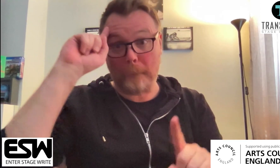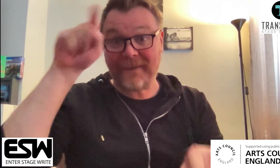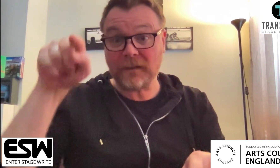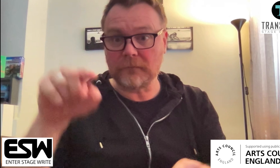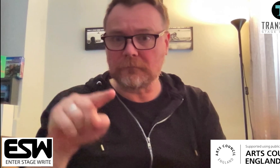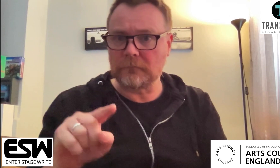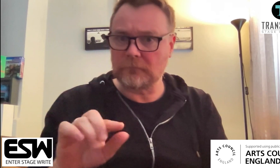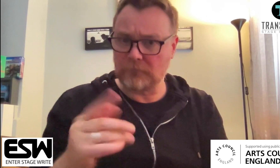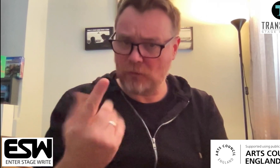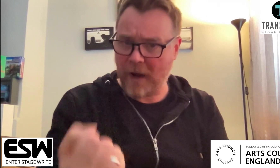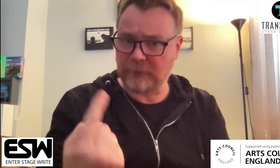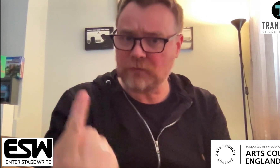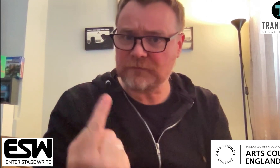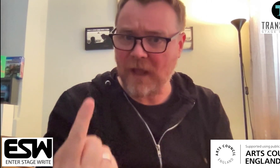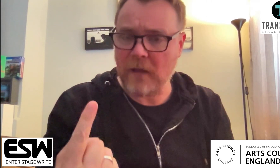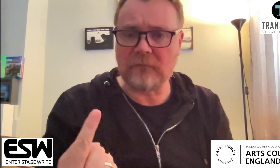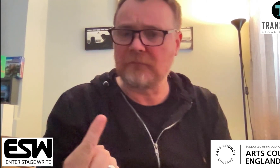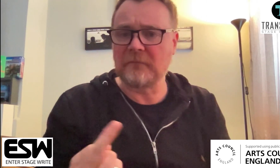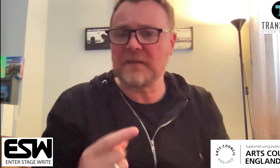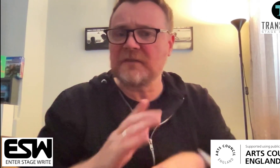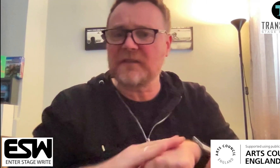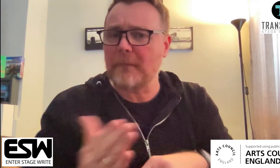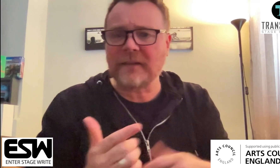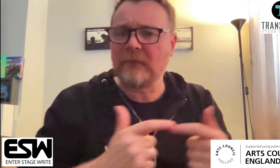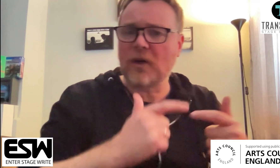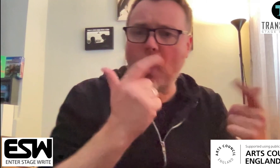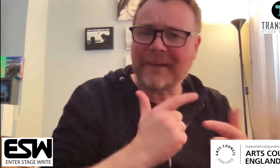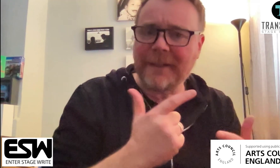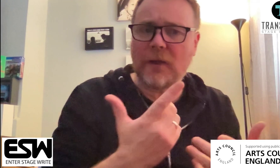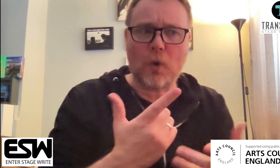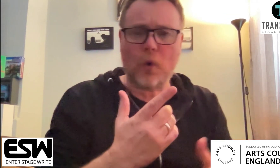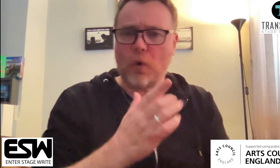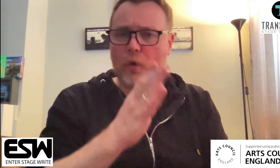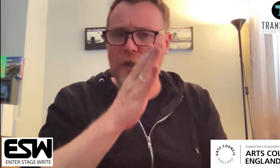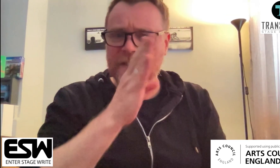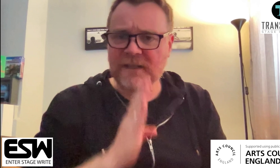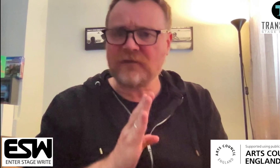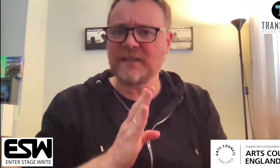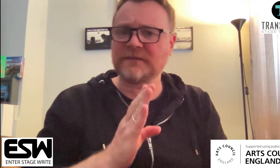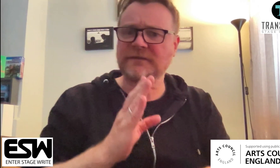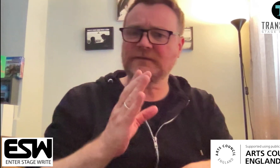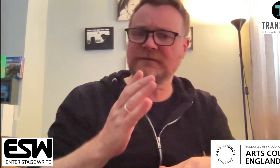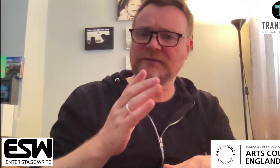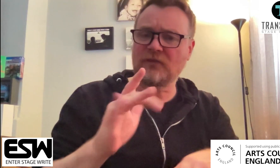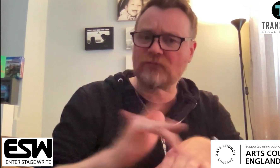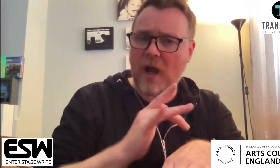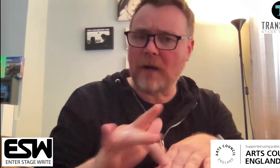an opinion that you have personally yourself. It doesn't matter if it's a funny opinion, a comedy, or a drama,